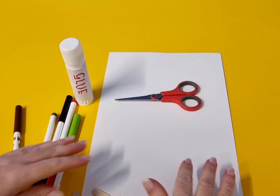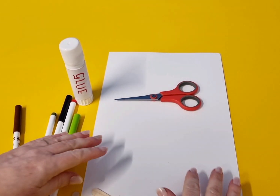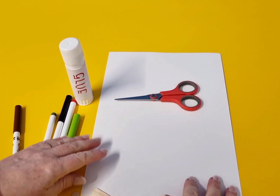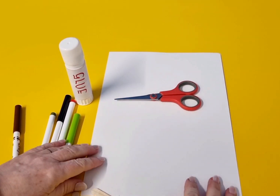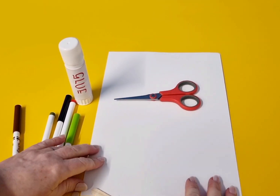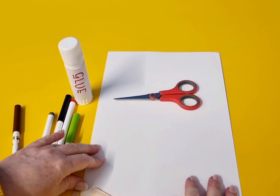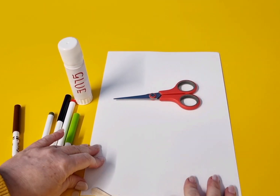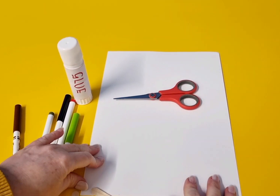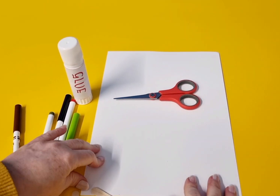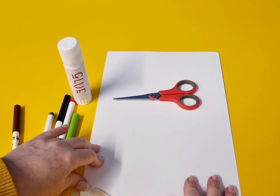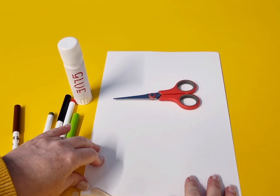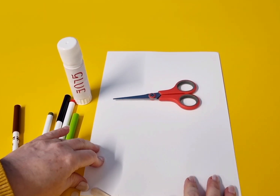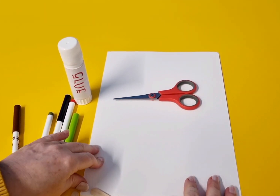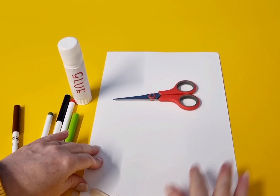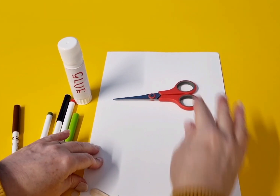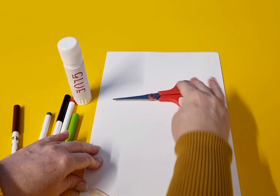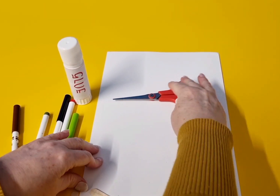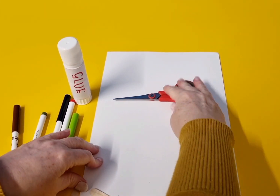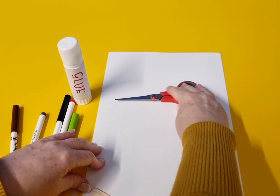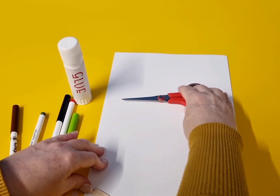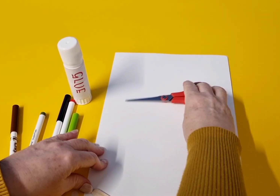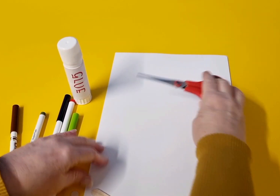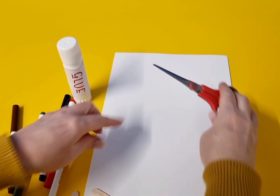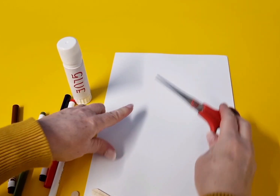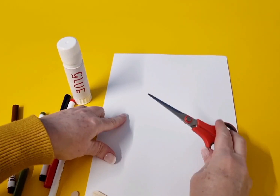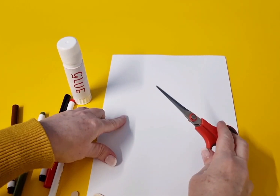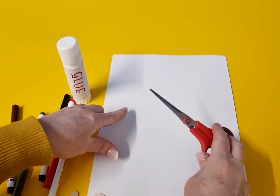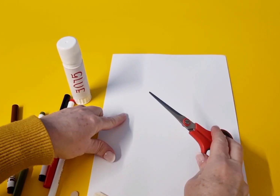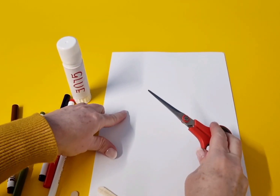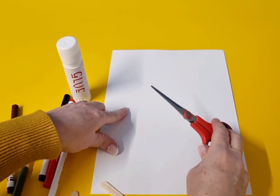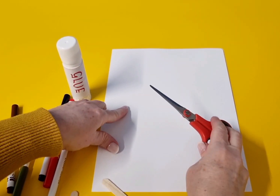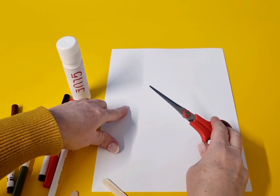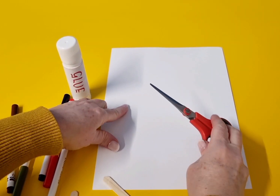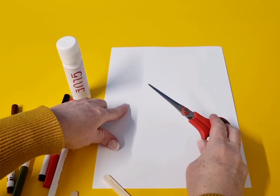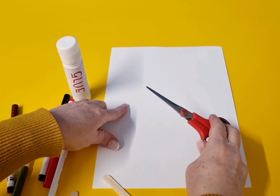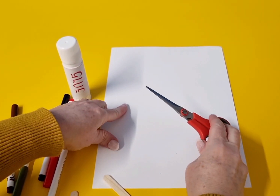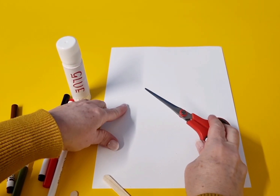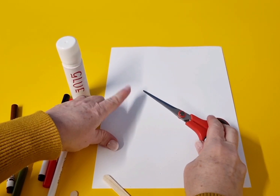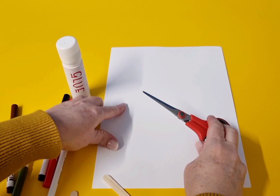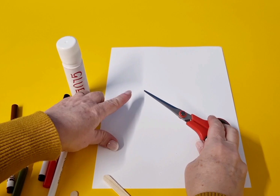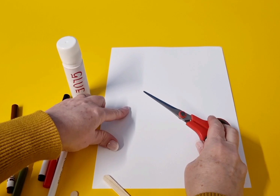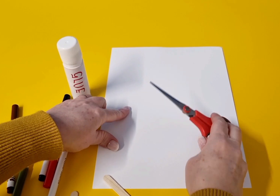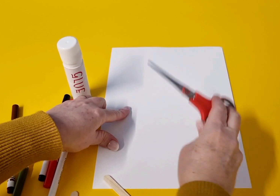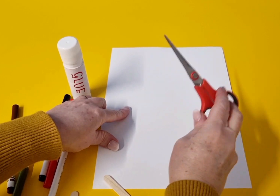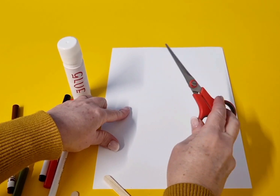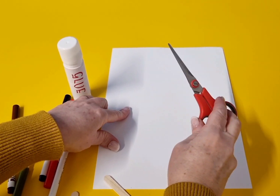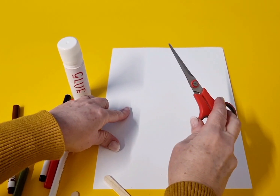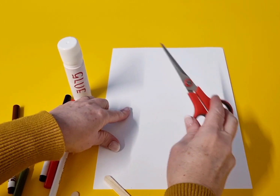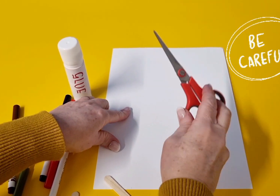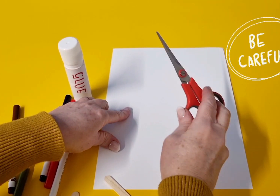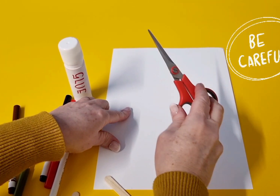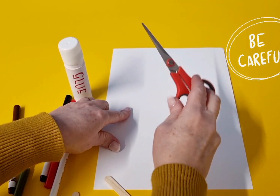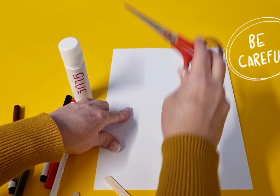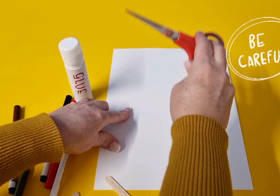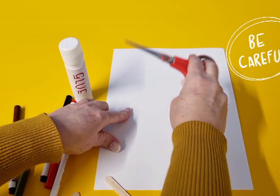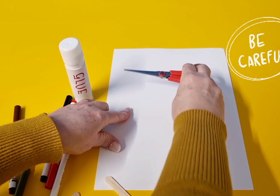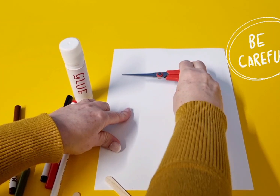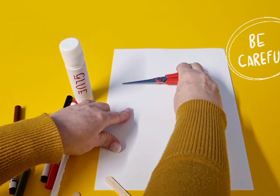For today's craft, you're going to need a piece of white A4 card like this one and a pair of scissors. Be very careful because